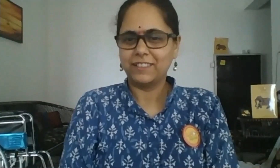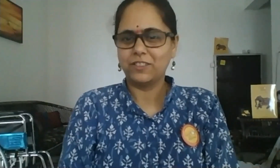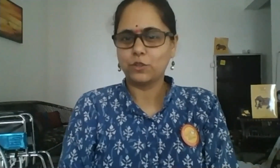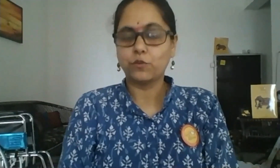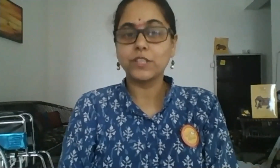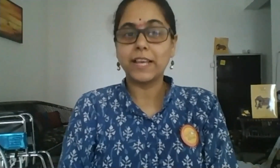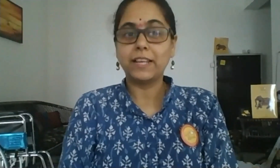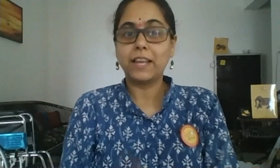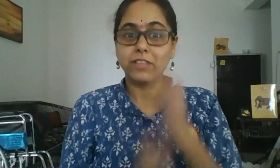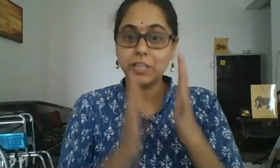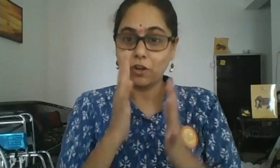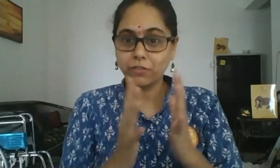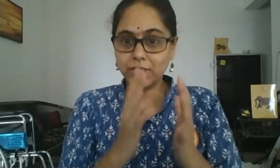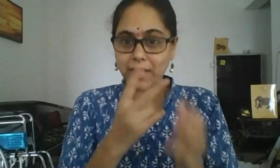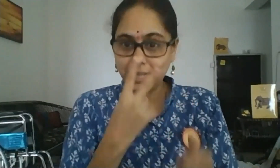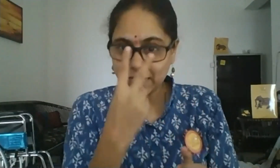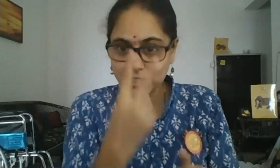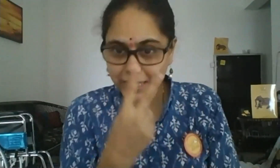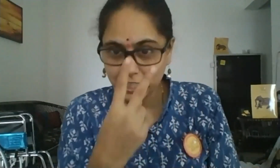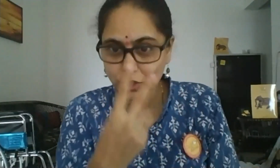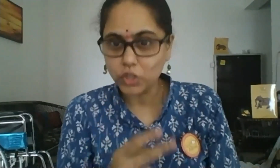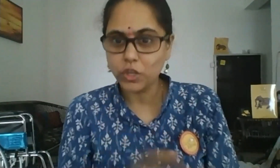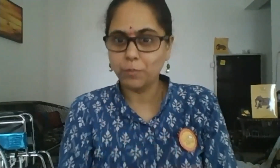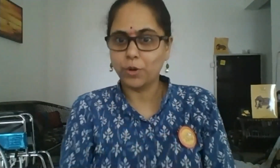So for sign language, along with signing, seeing is also important.